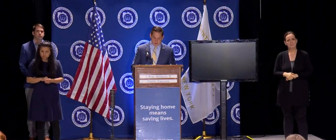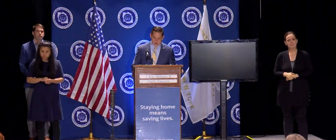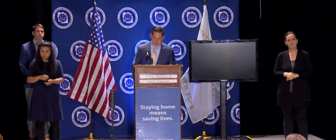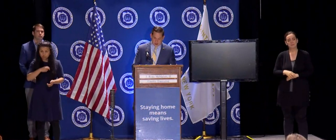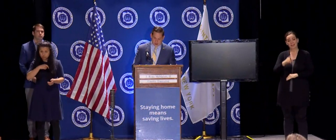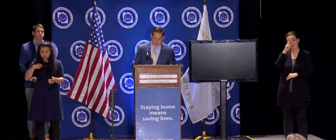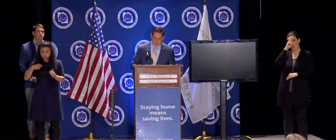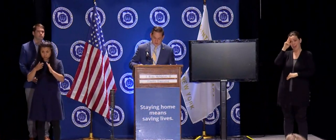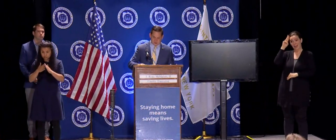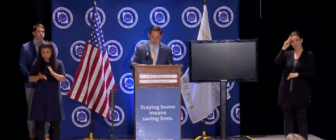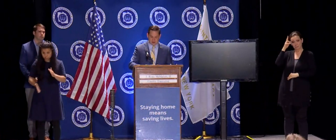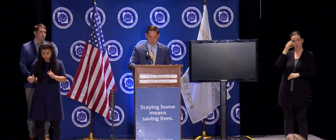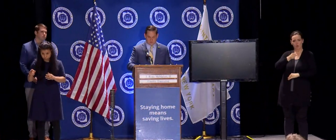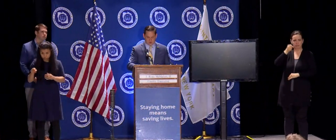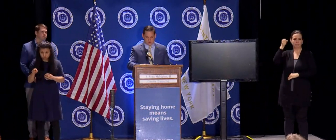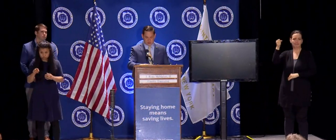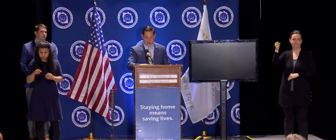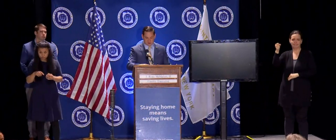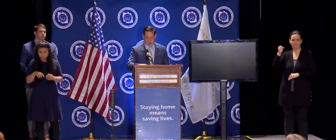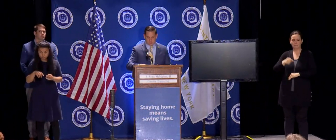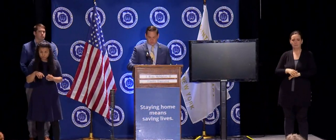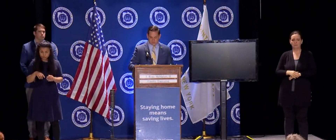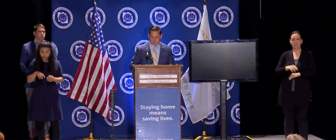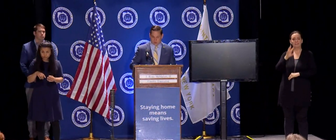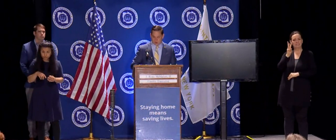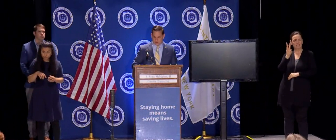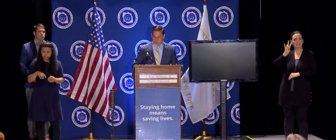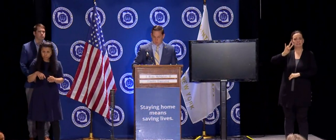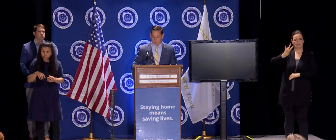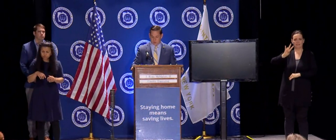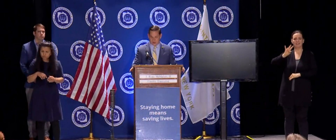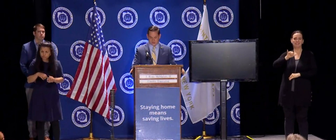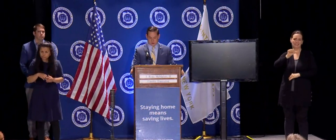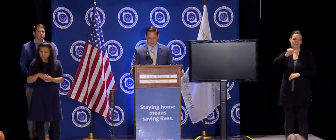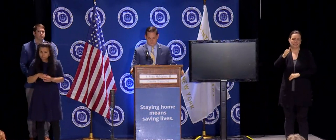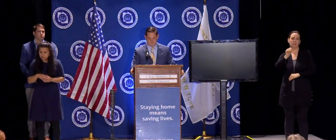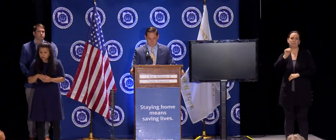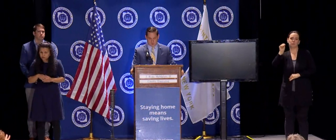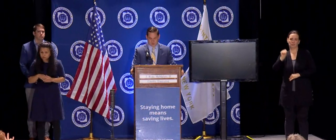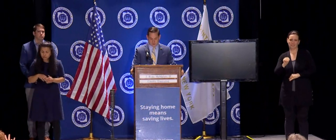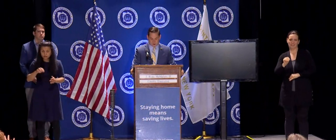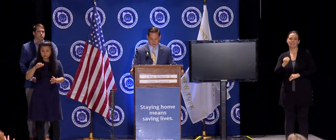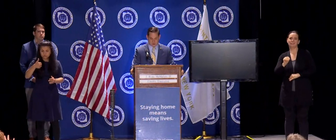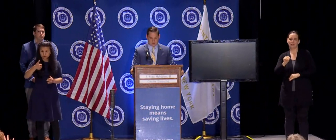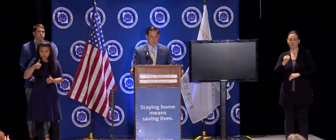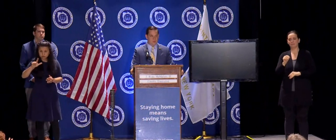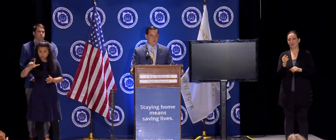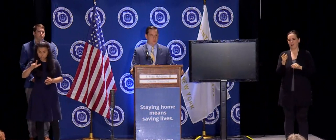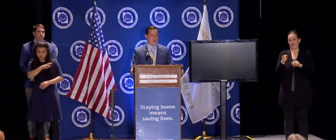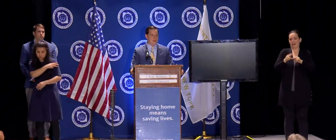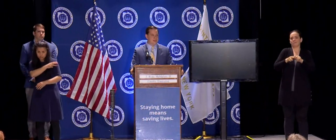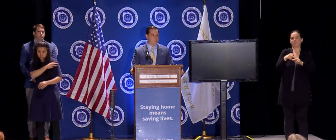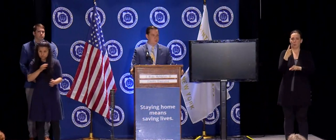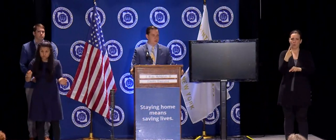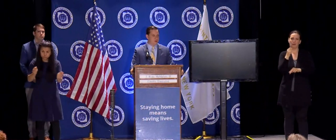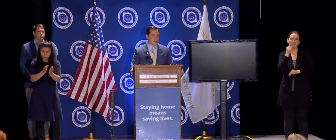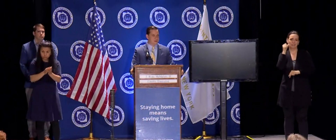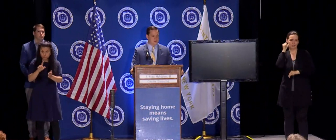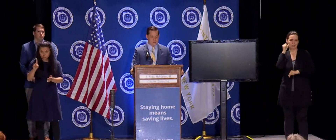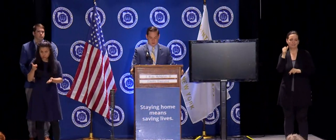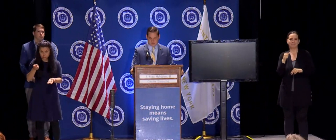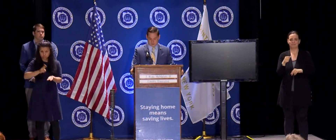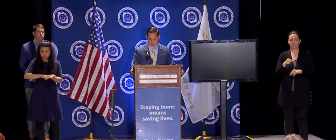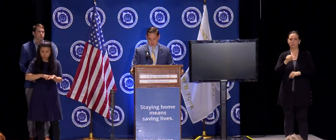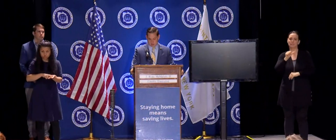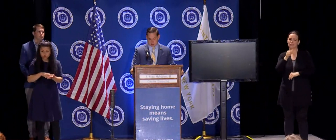Hospitalizations, we have 67 individuals in the hospital. That's one more than yesterday. Essentially between 9% and 10% of our